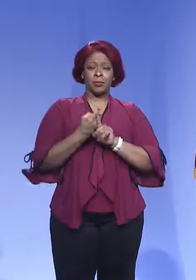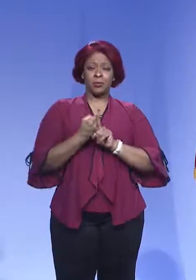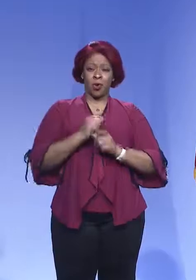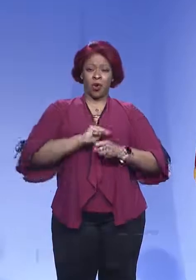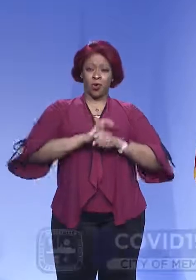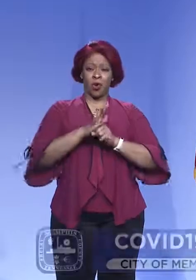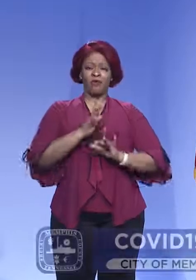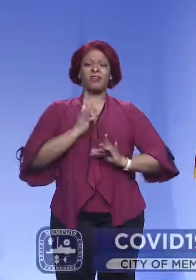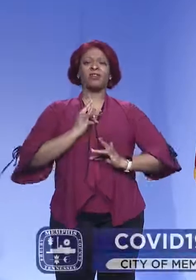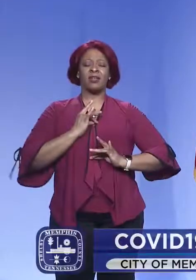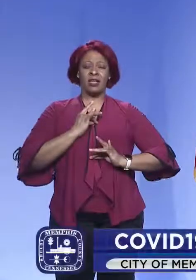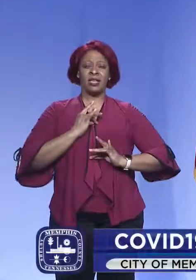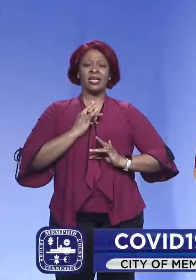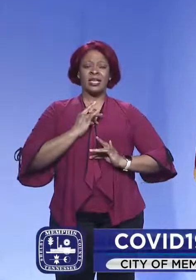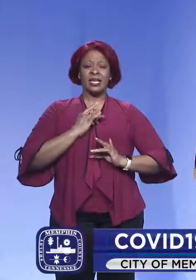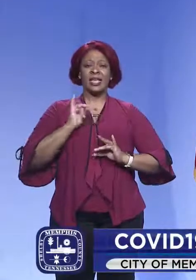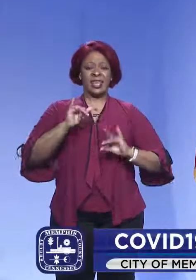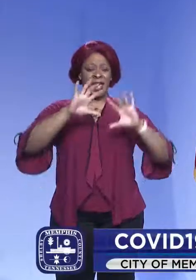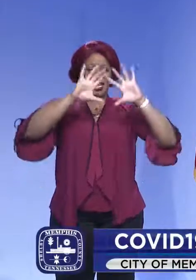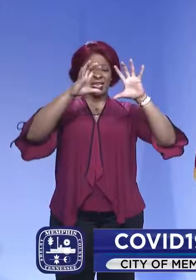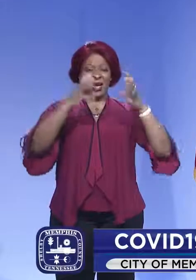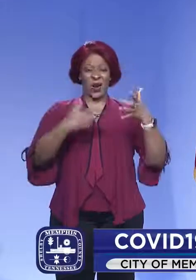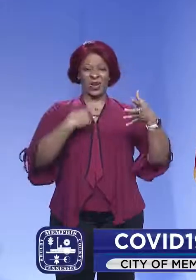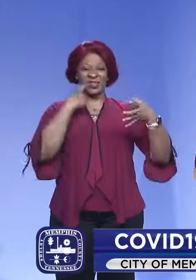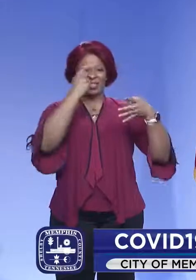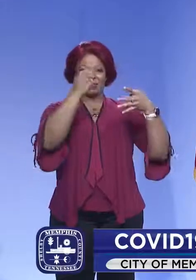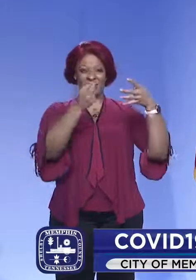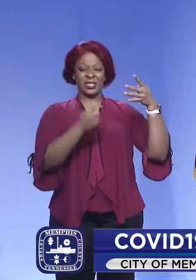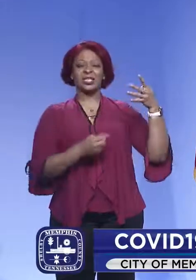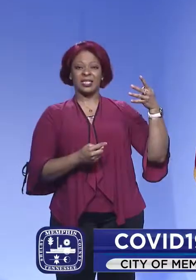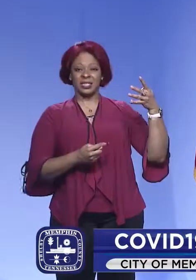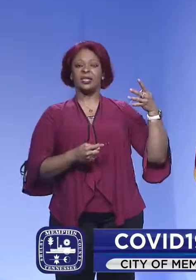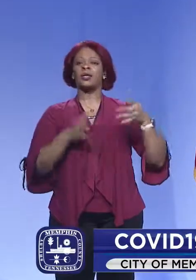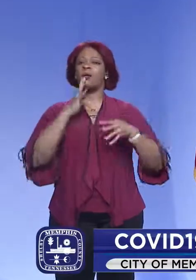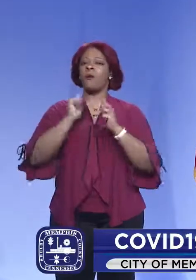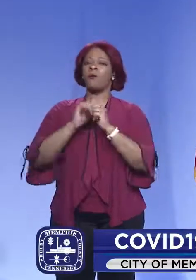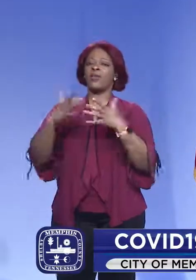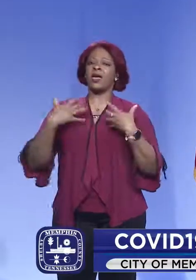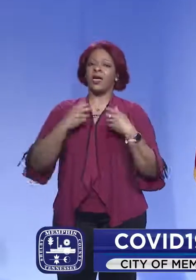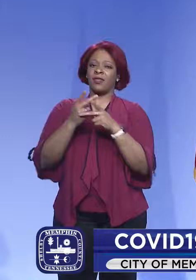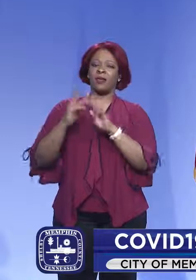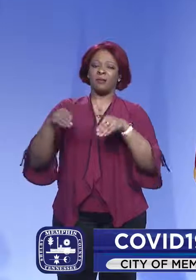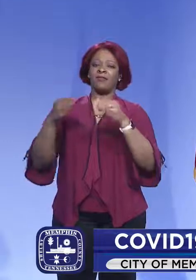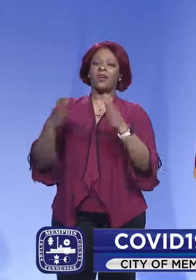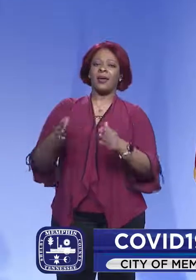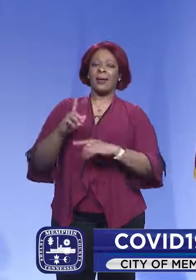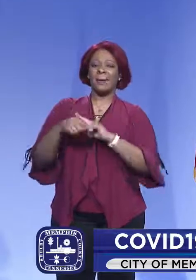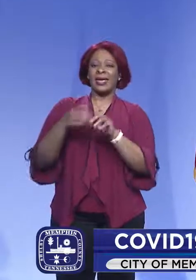and fall in the categories that I just mentioned, please talk with your healthcare provider